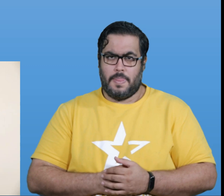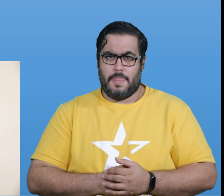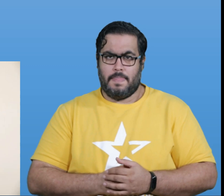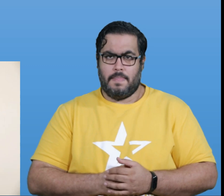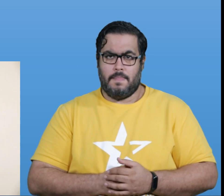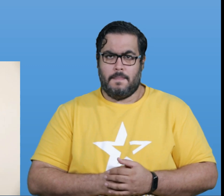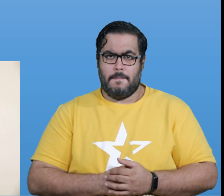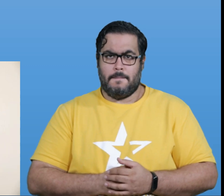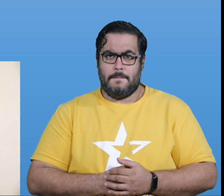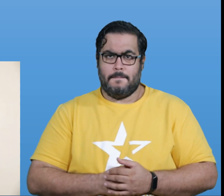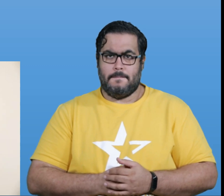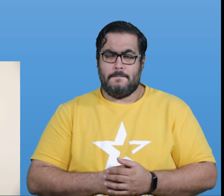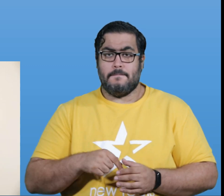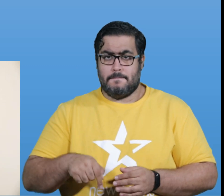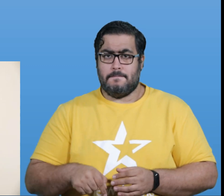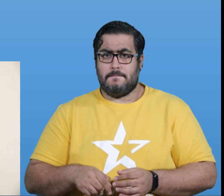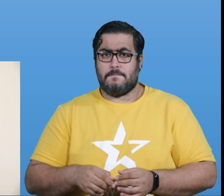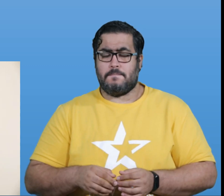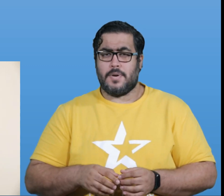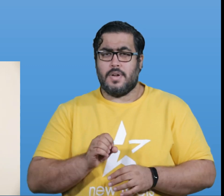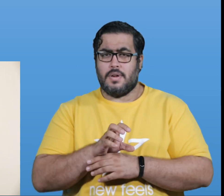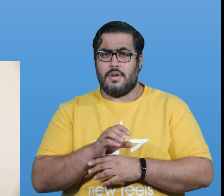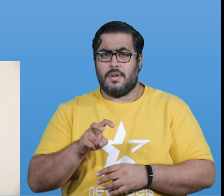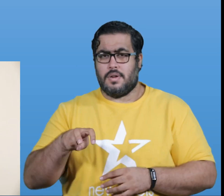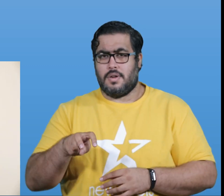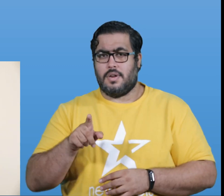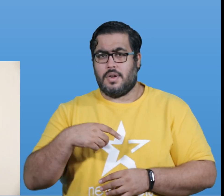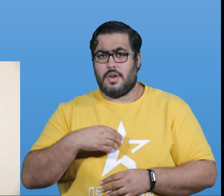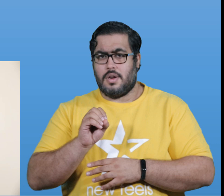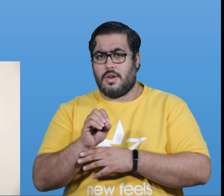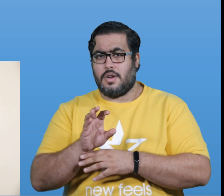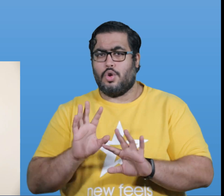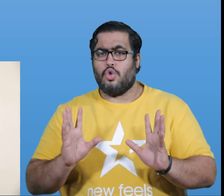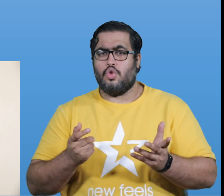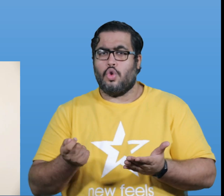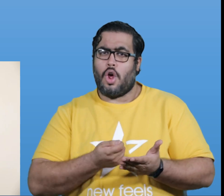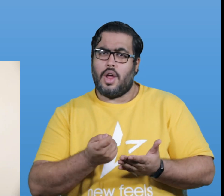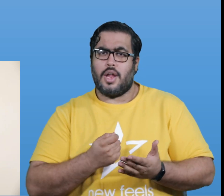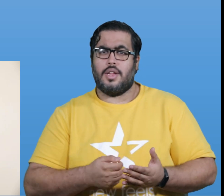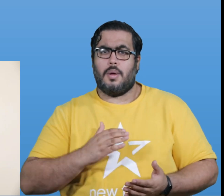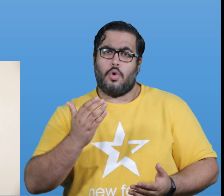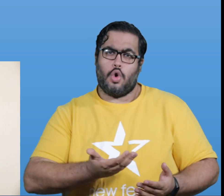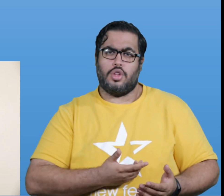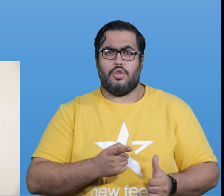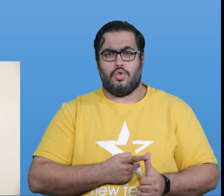end. In episode number 8, I showed how to write a good introduction, and we'll go along with